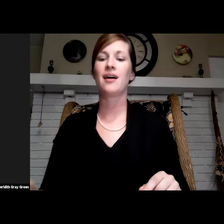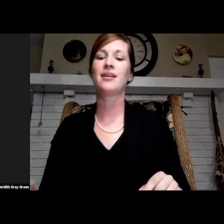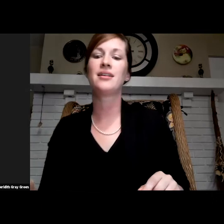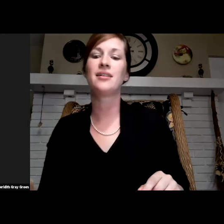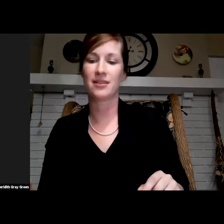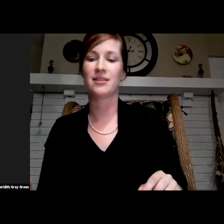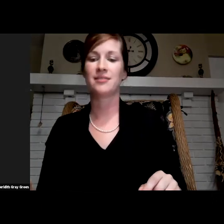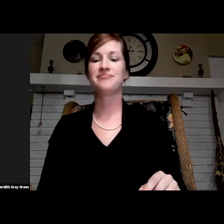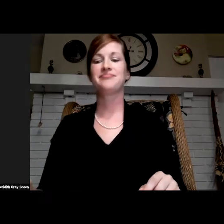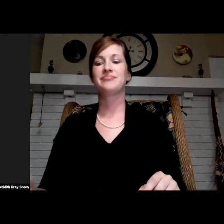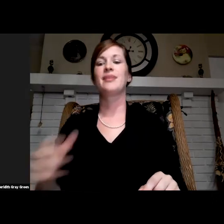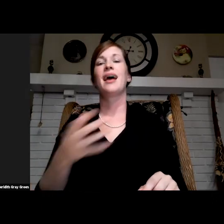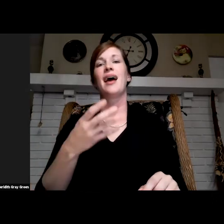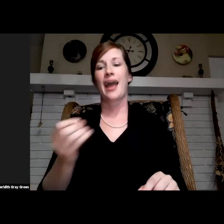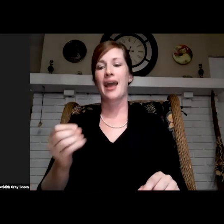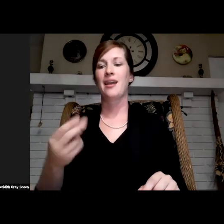Hokeiv.